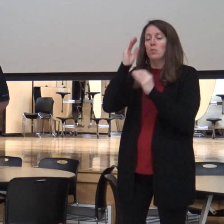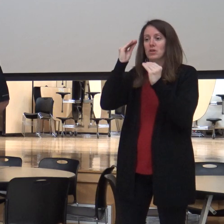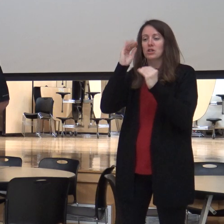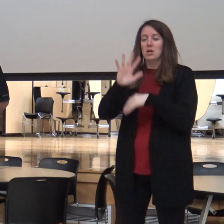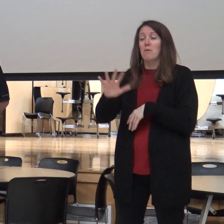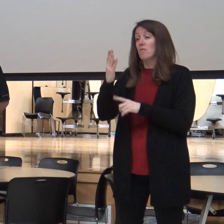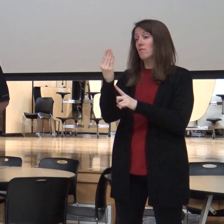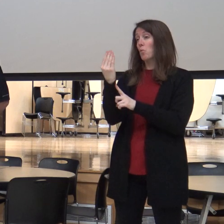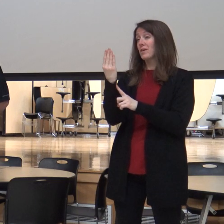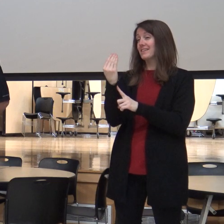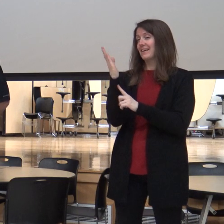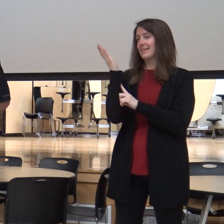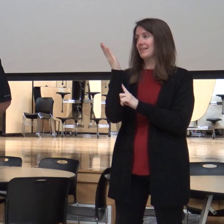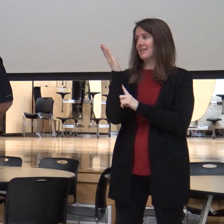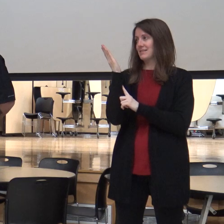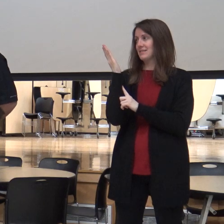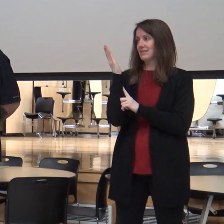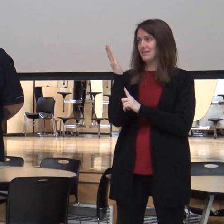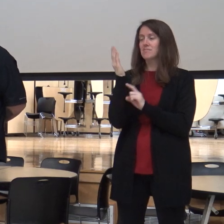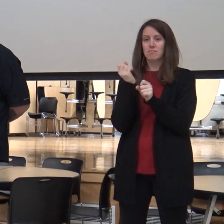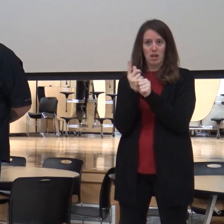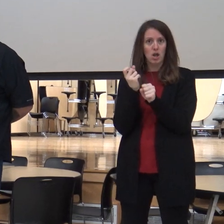roughly. Is that kind of what we talked about recently?